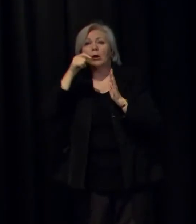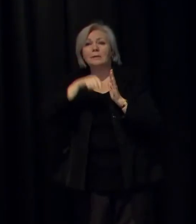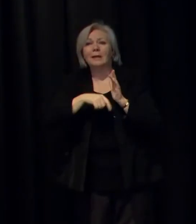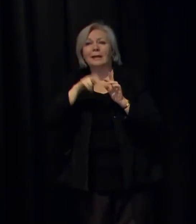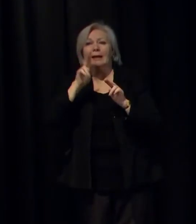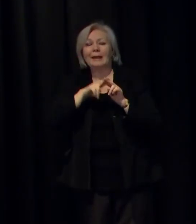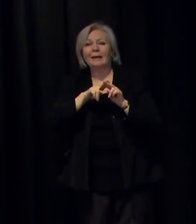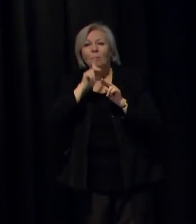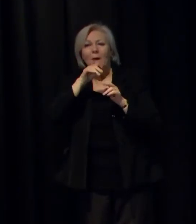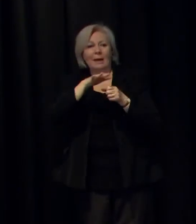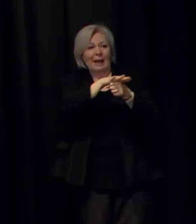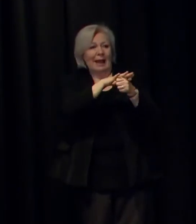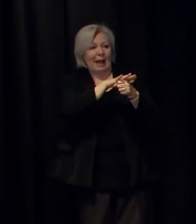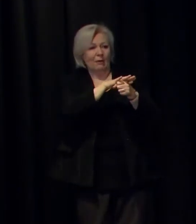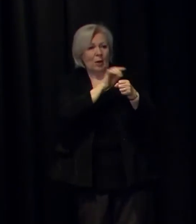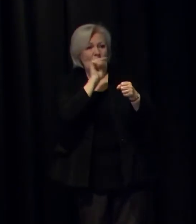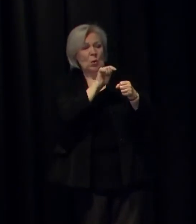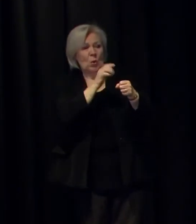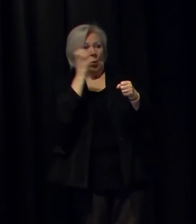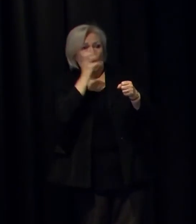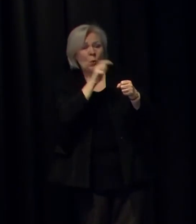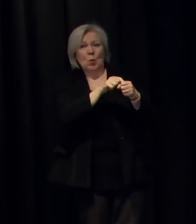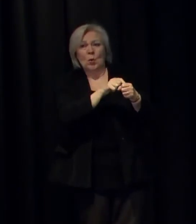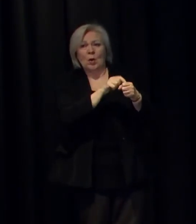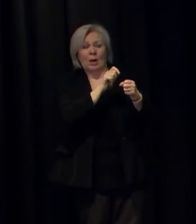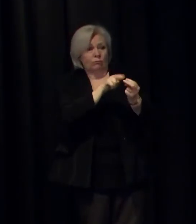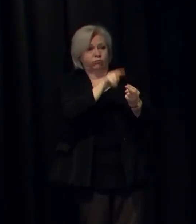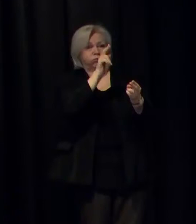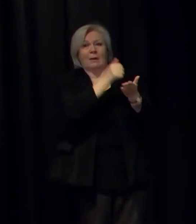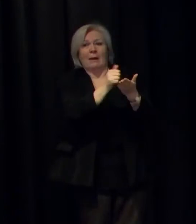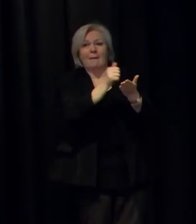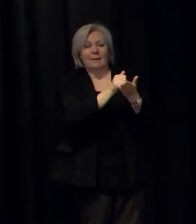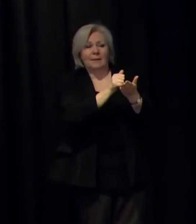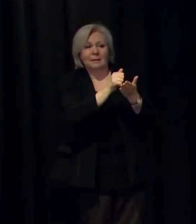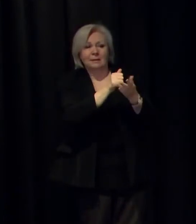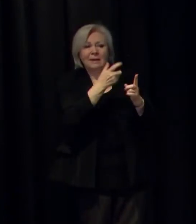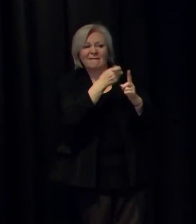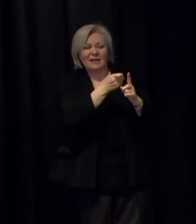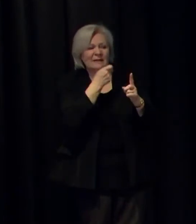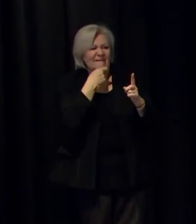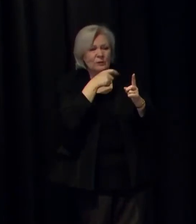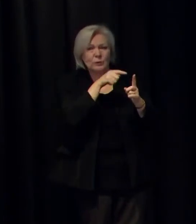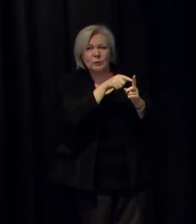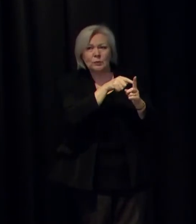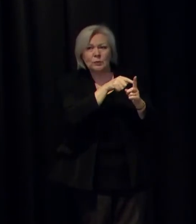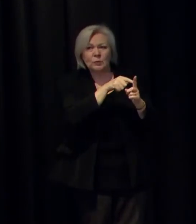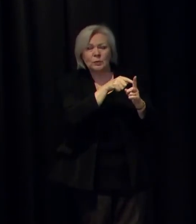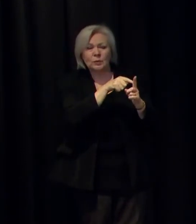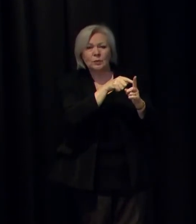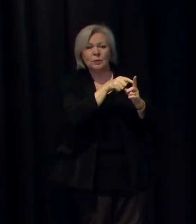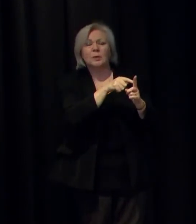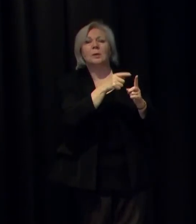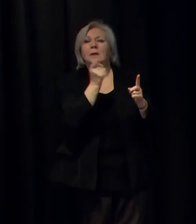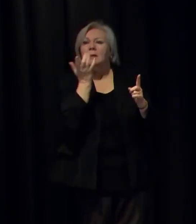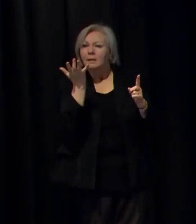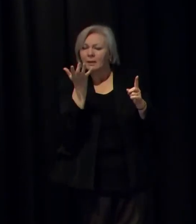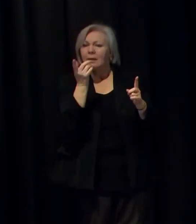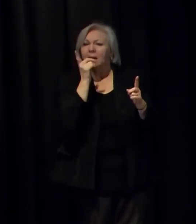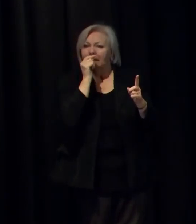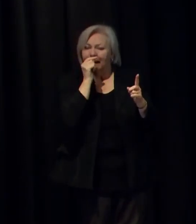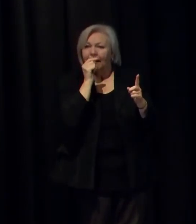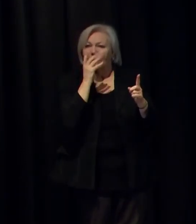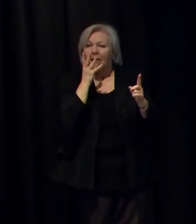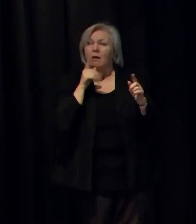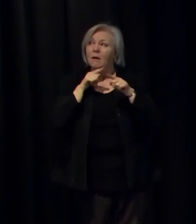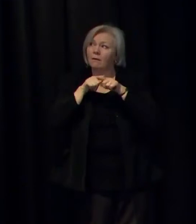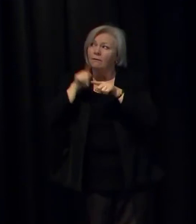had a particularly vulnerable community where, say, vaccination rates were very low. Then there is, in the national